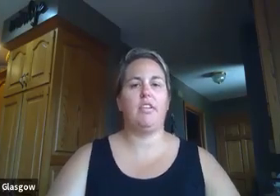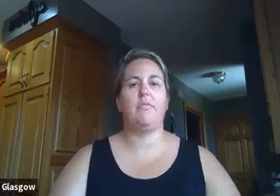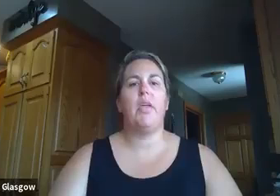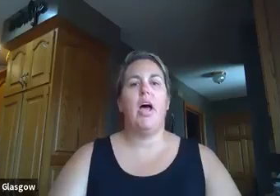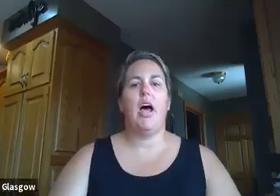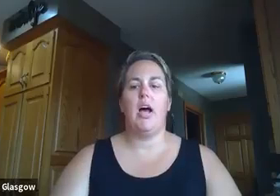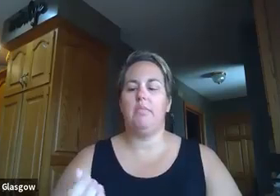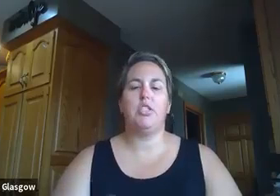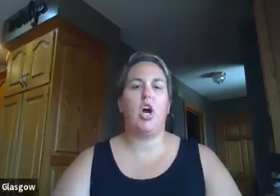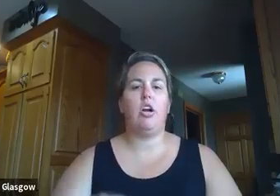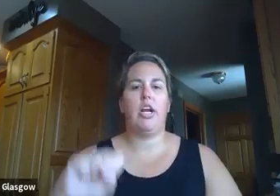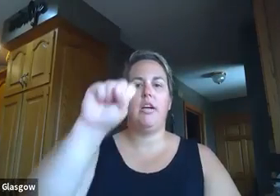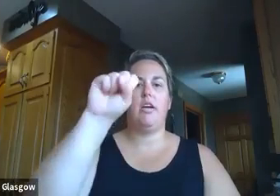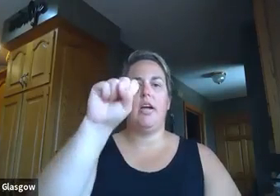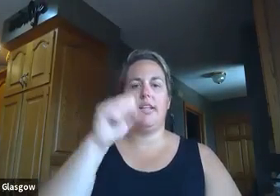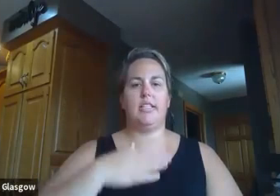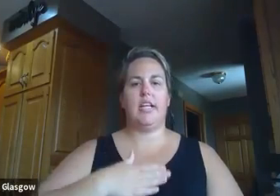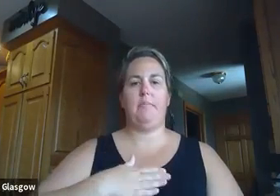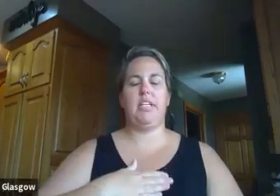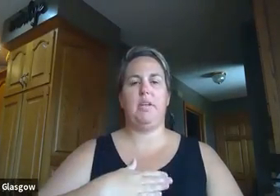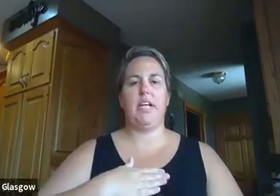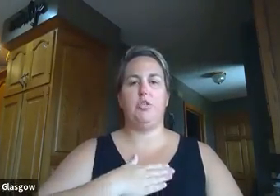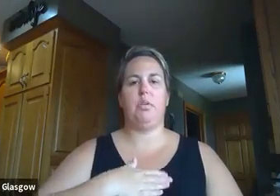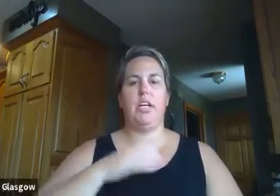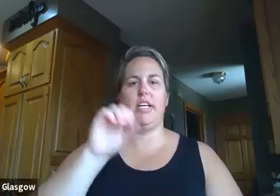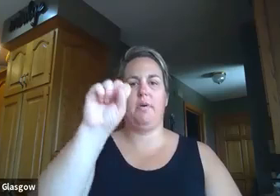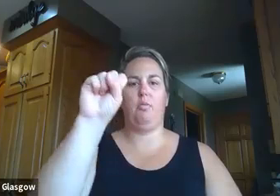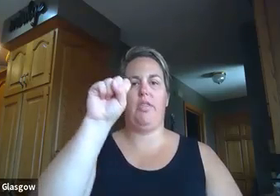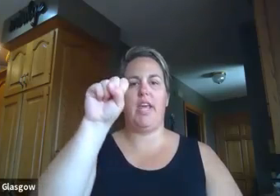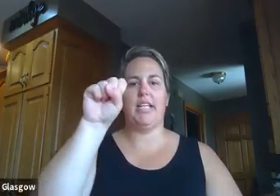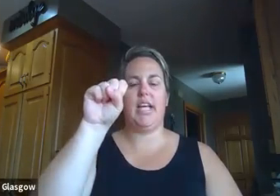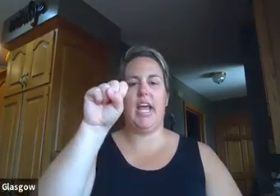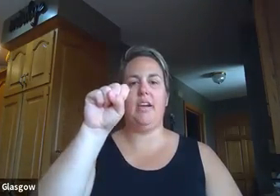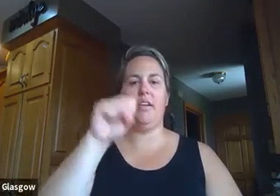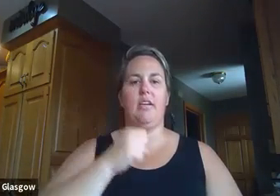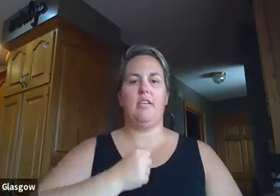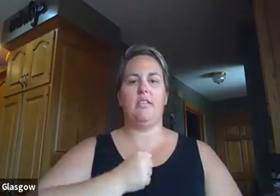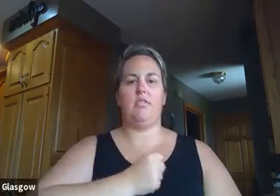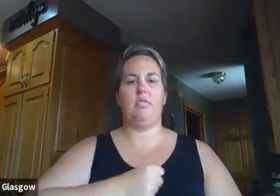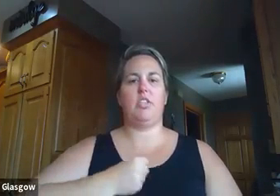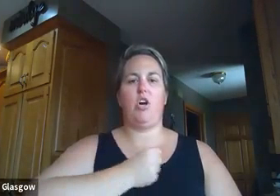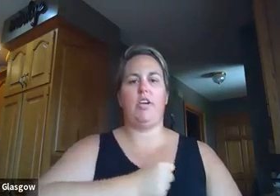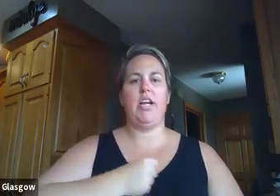things. Sorry is the same placement as your please, but with the S hand. So sorry.